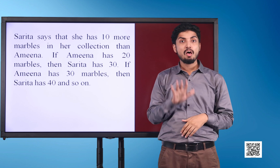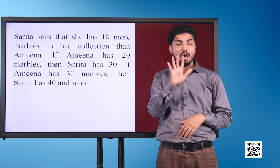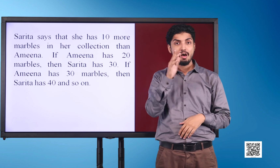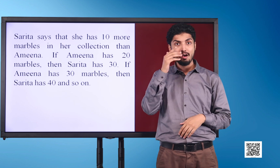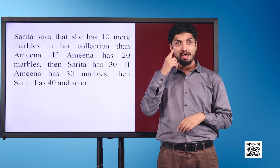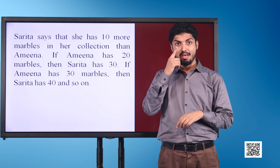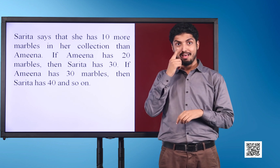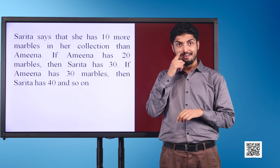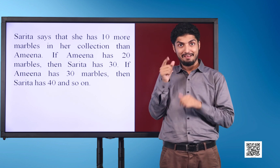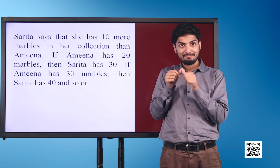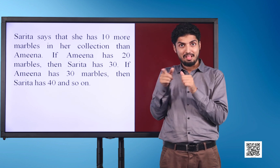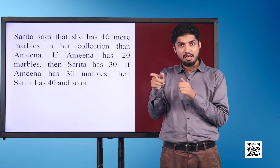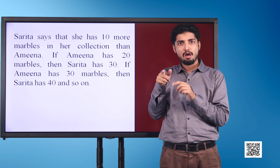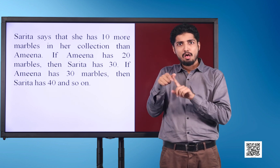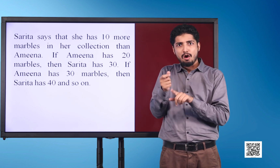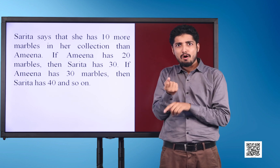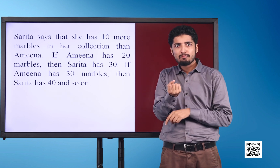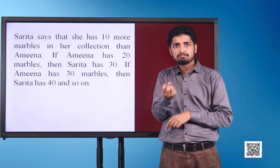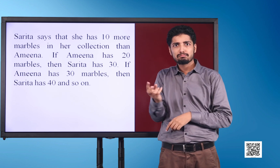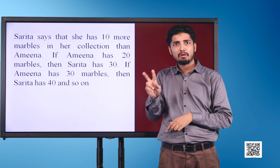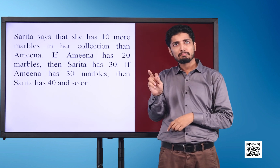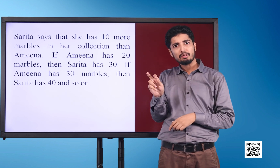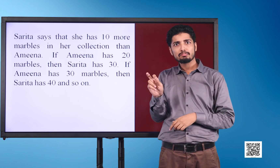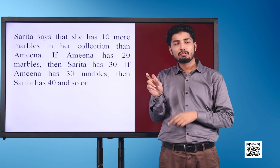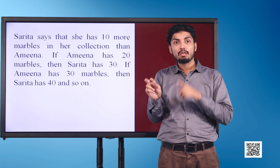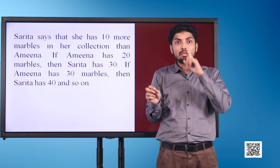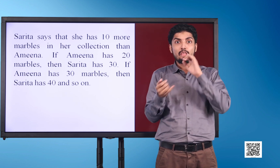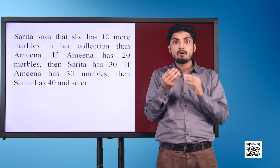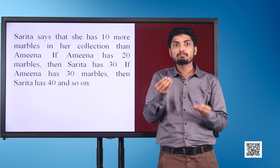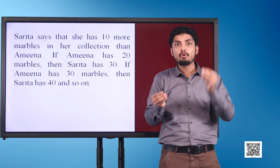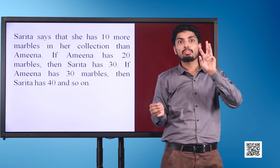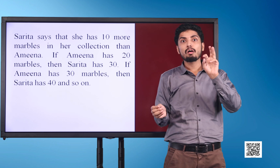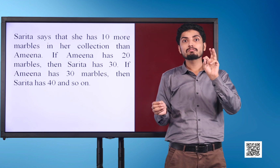If Amina has 20 marbles, then Sarita has 30.